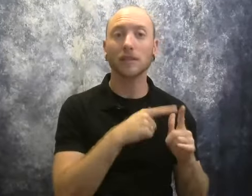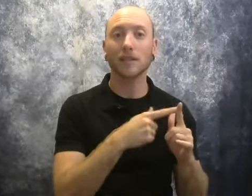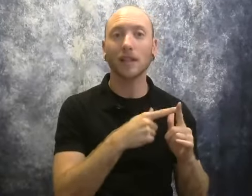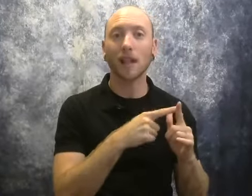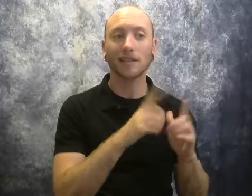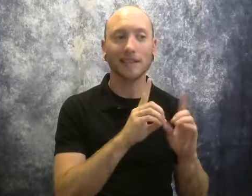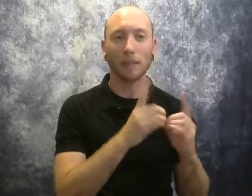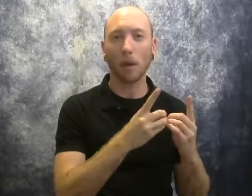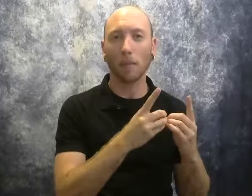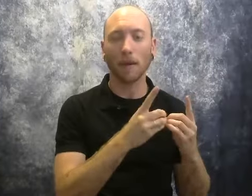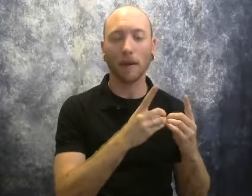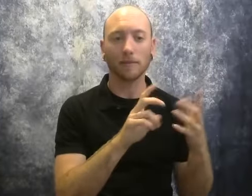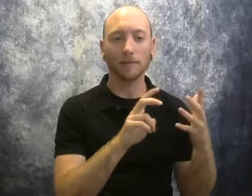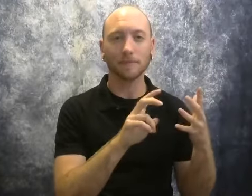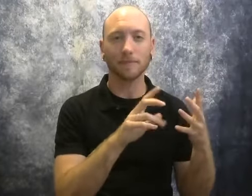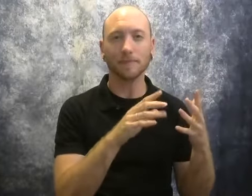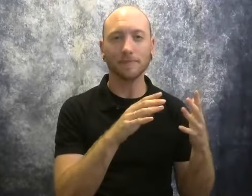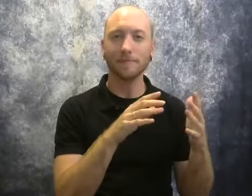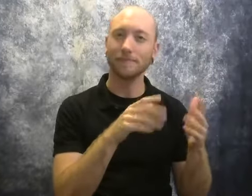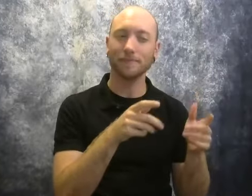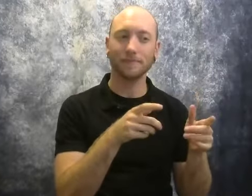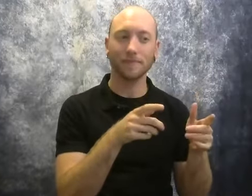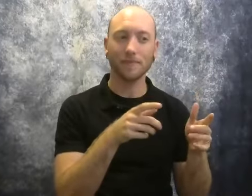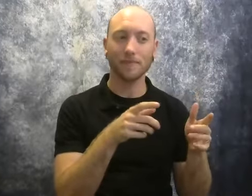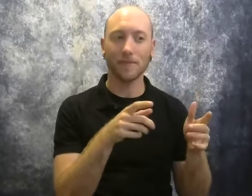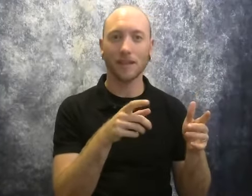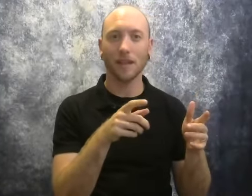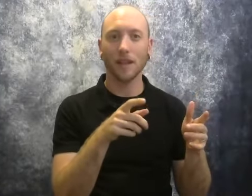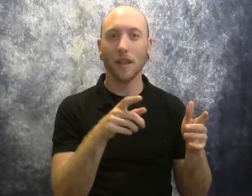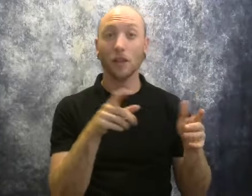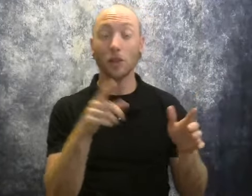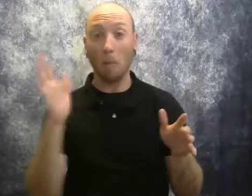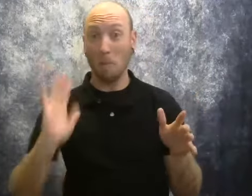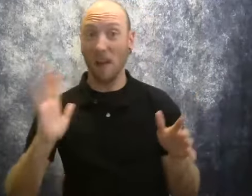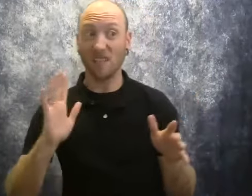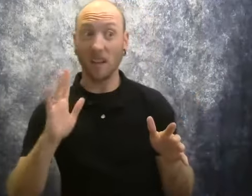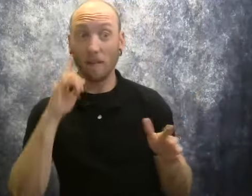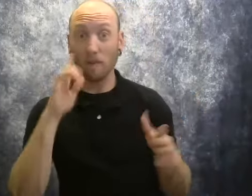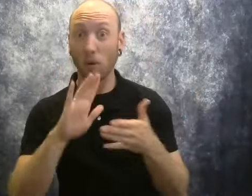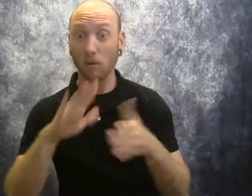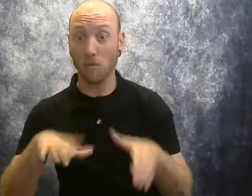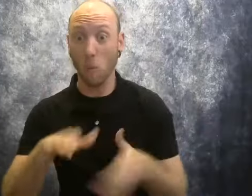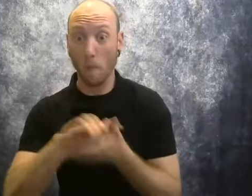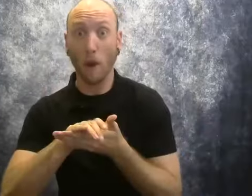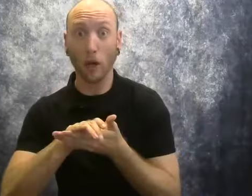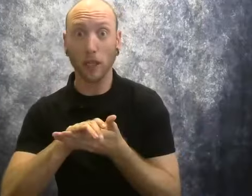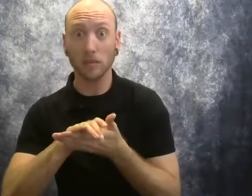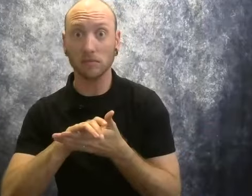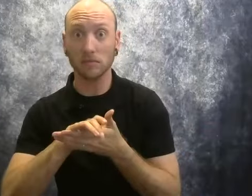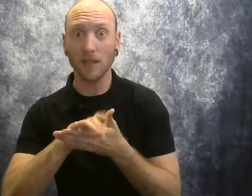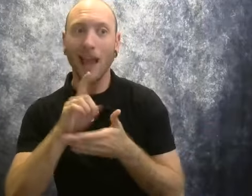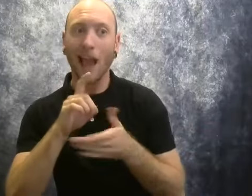police department shifted me. Historically, way back then, you have to apply to get married in our police department,